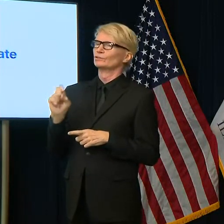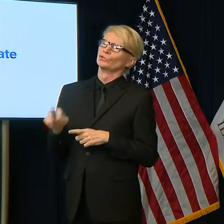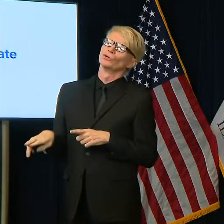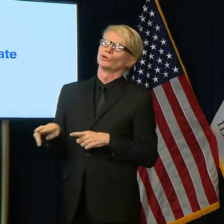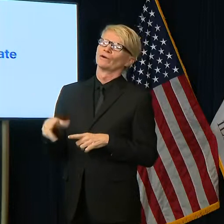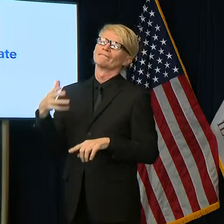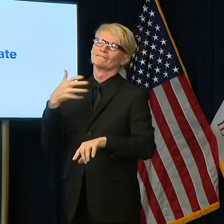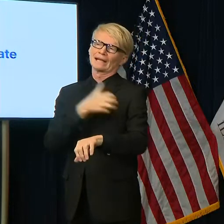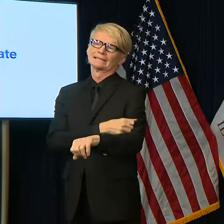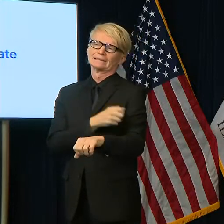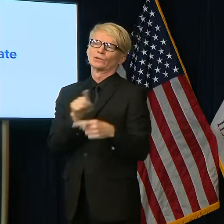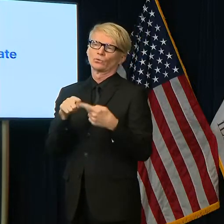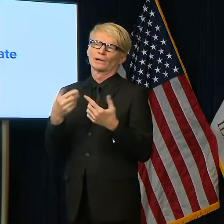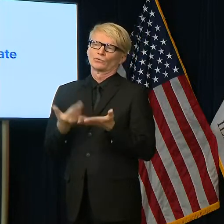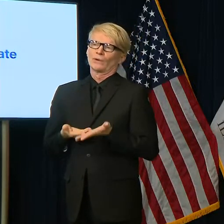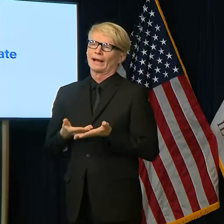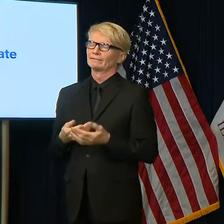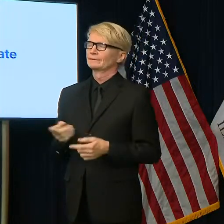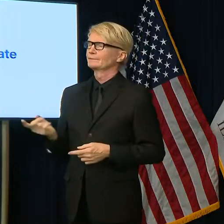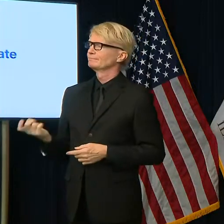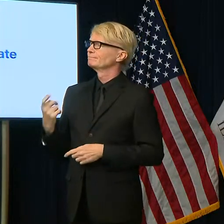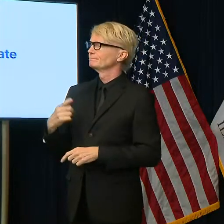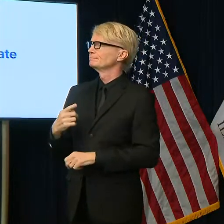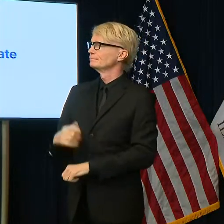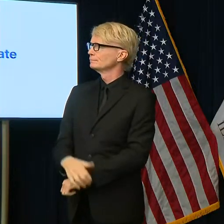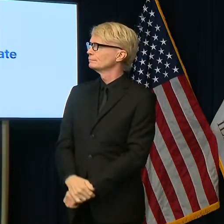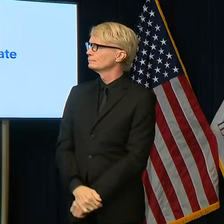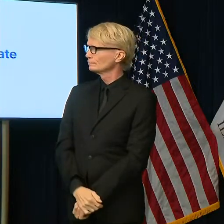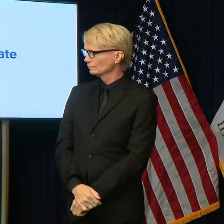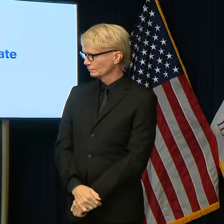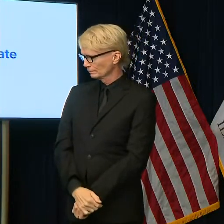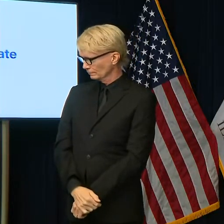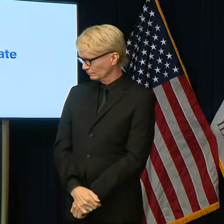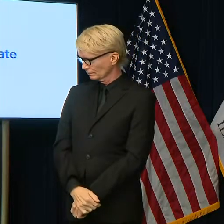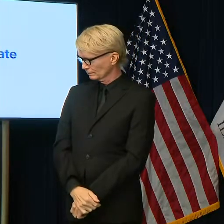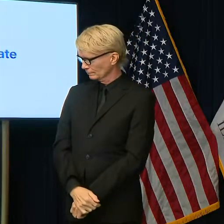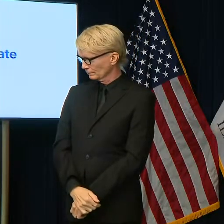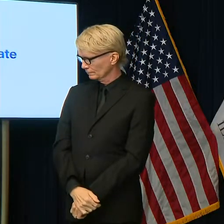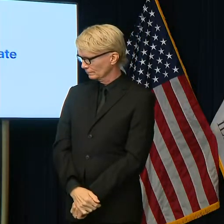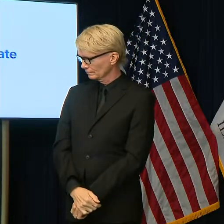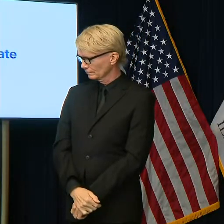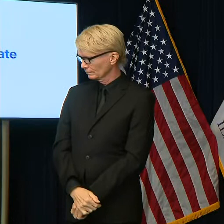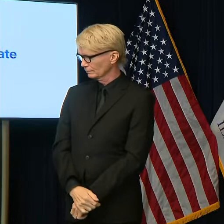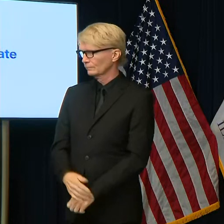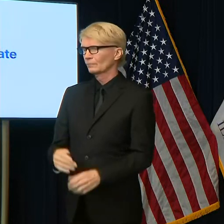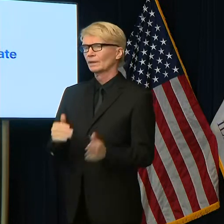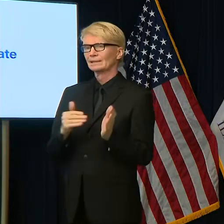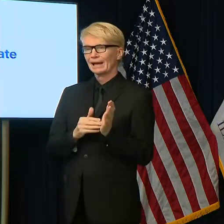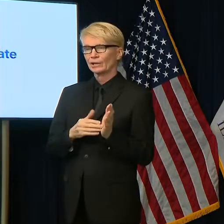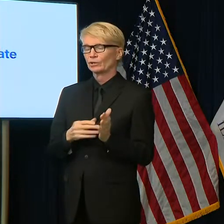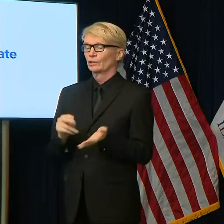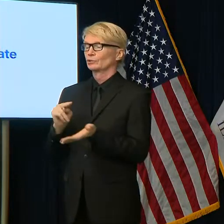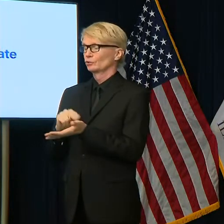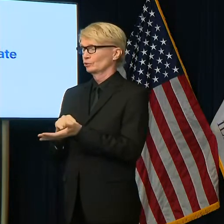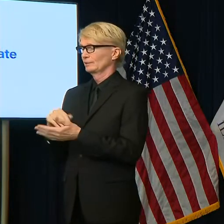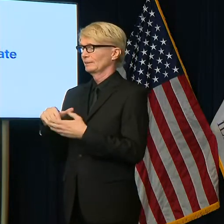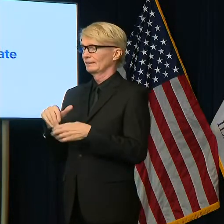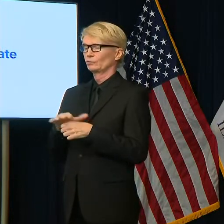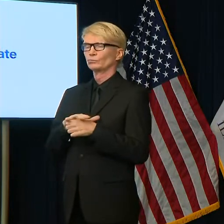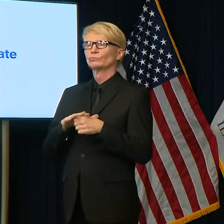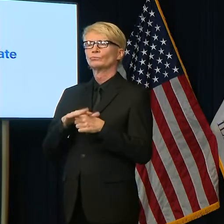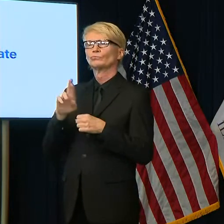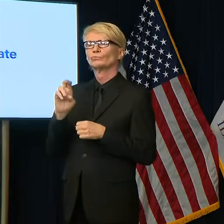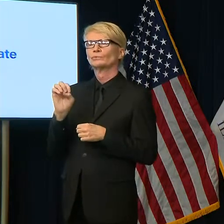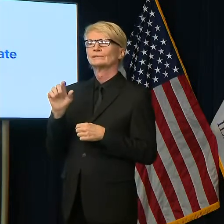Leach at WMAY. Sangamon County says there is currently no vaccine allocation for doctors and nurses at our regional hub hospitals. Will the